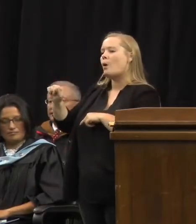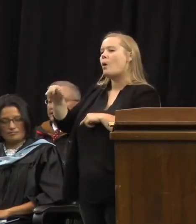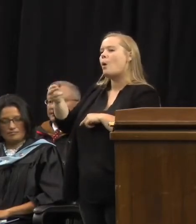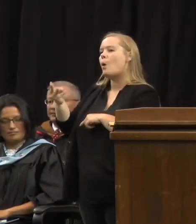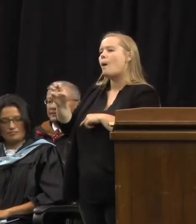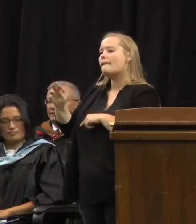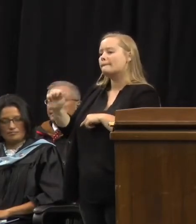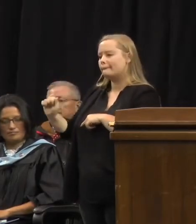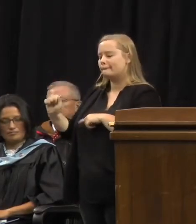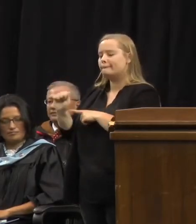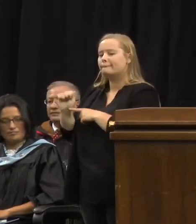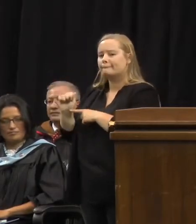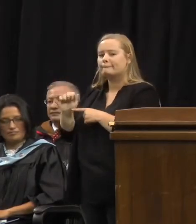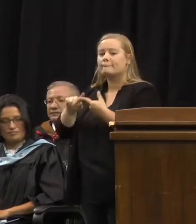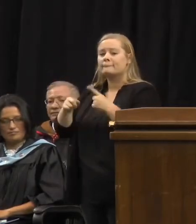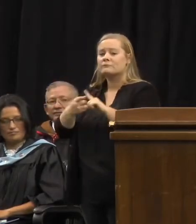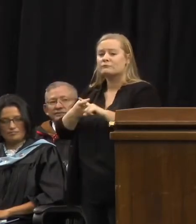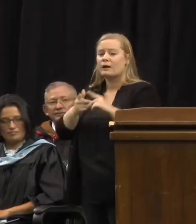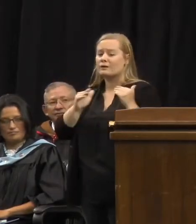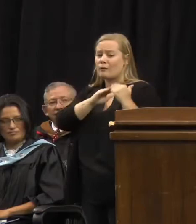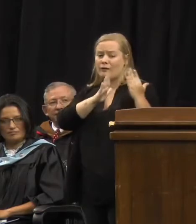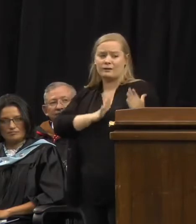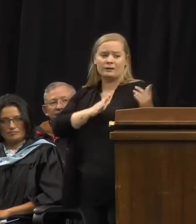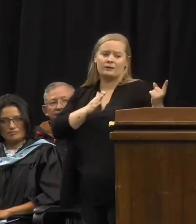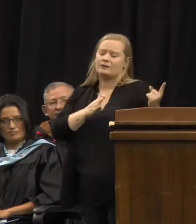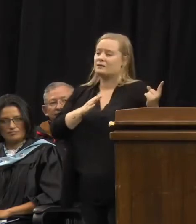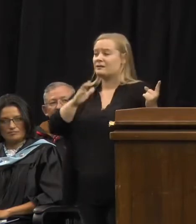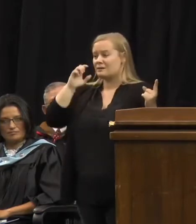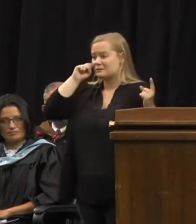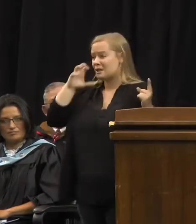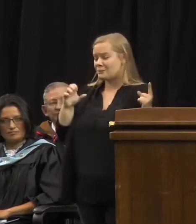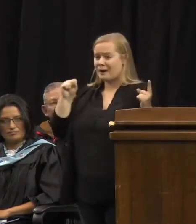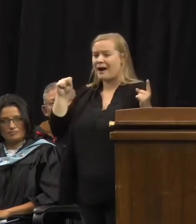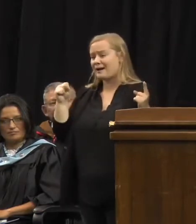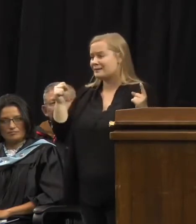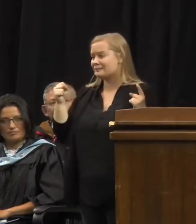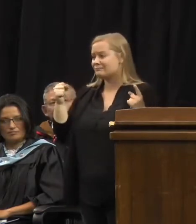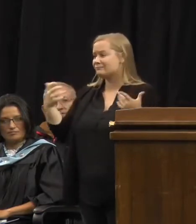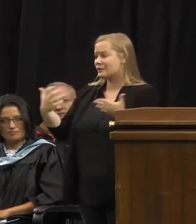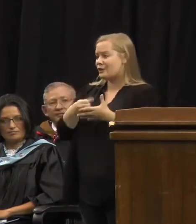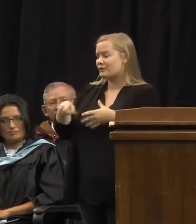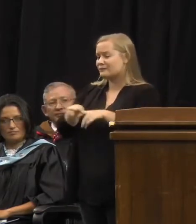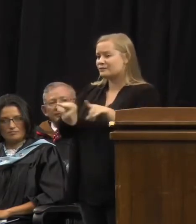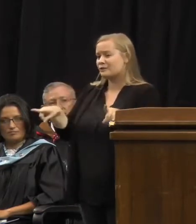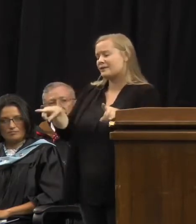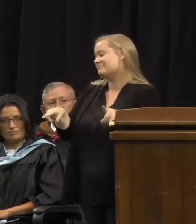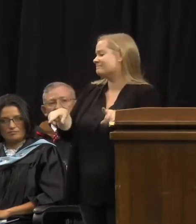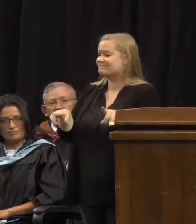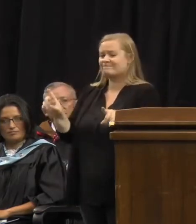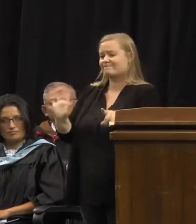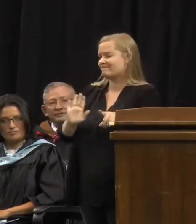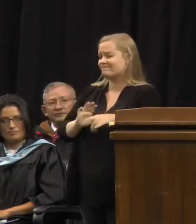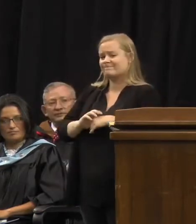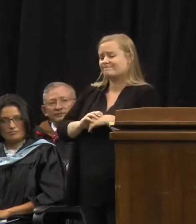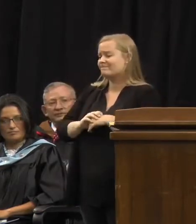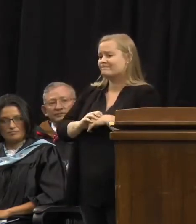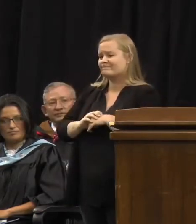my friend and colleague, I am not surprised by her receiving this distinction that is given to community